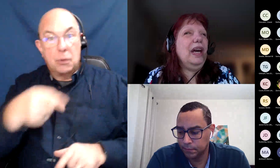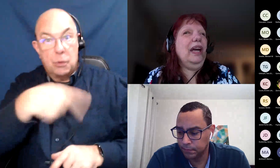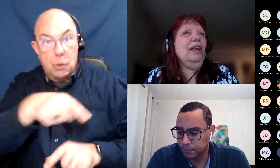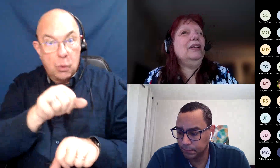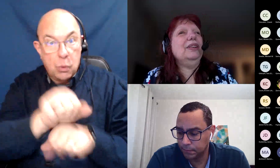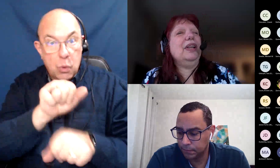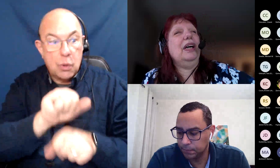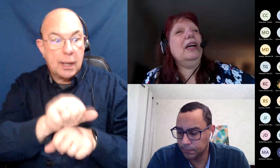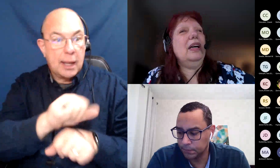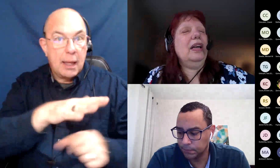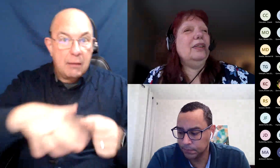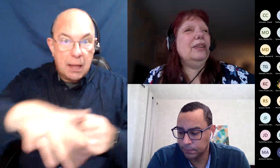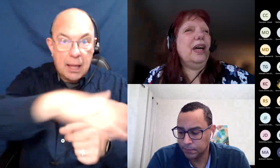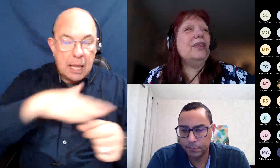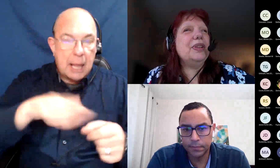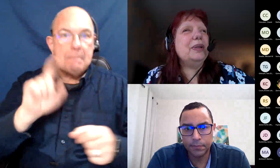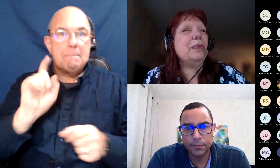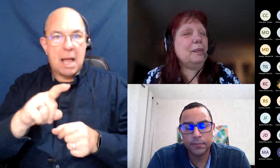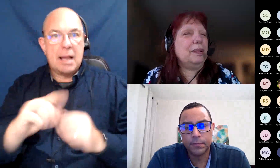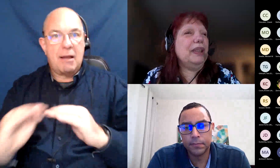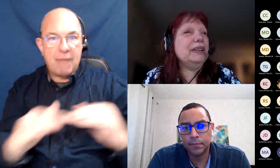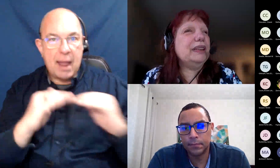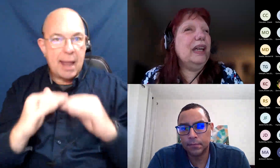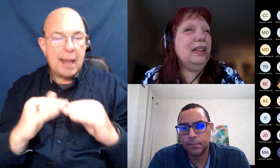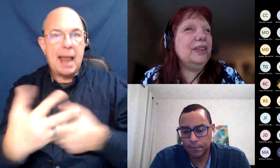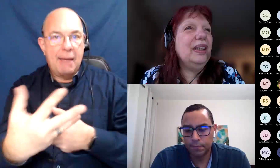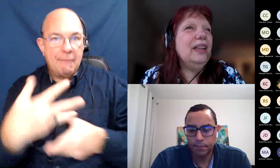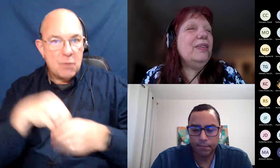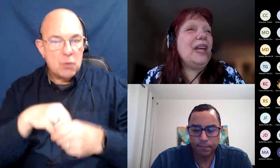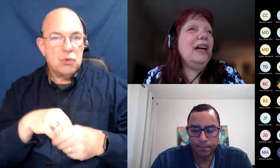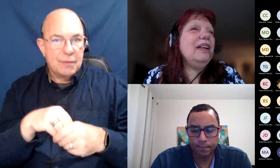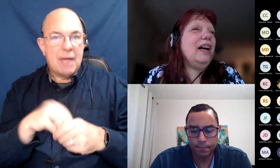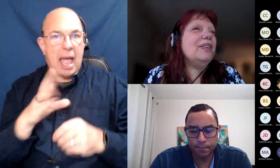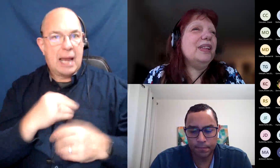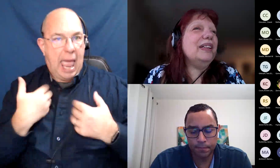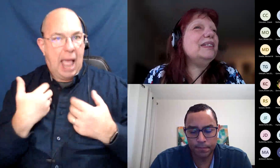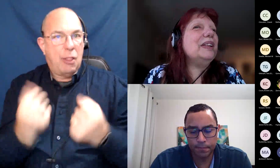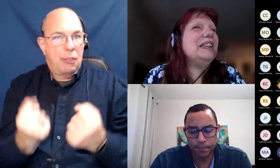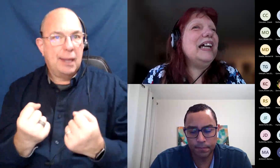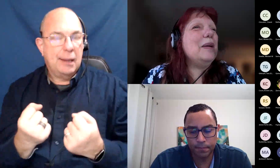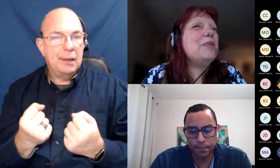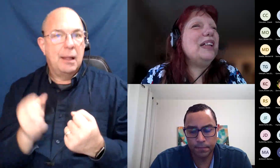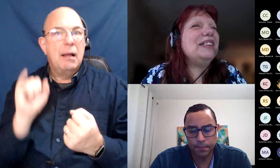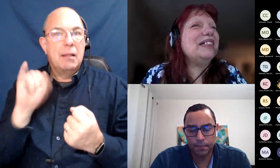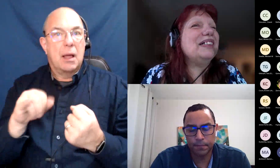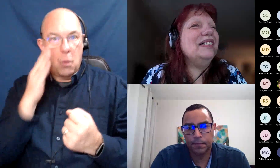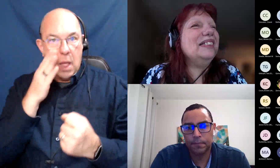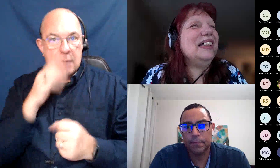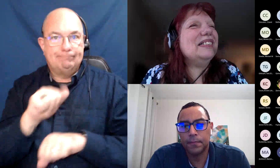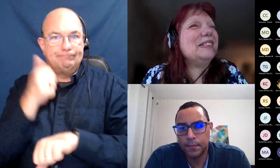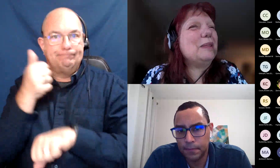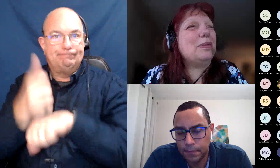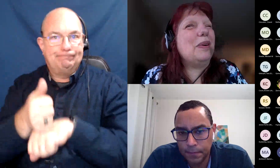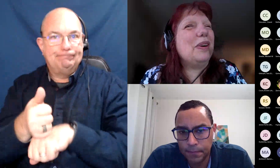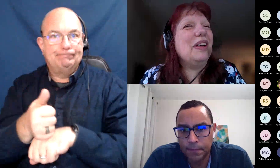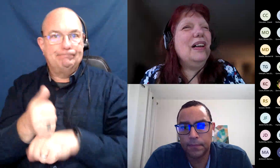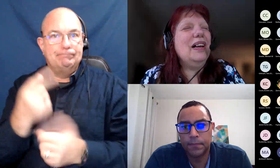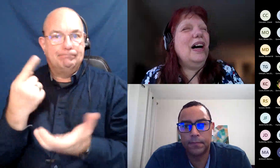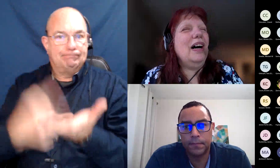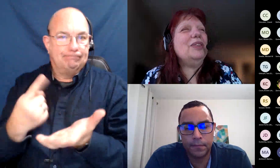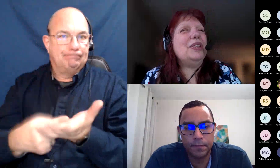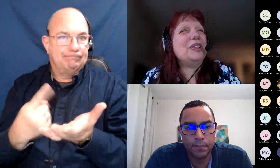inclusive and a healthy workplace. And that, I think, is going to help set the context